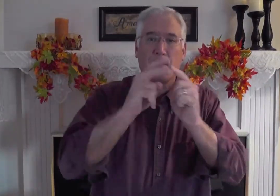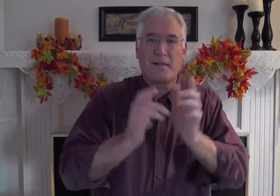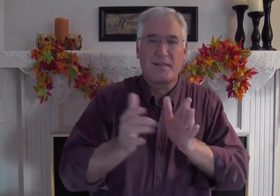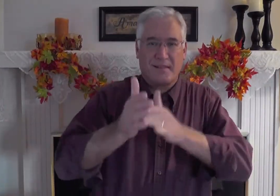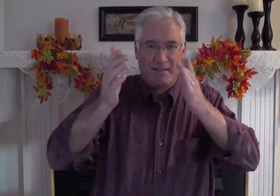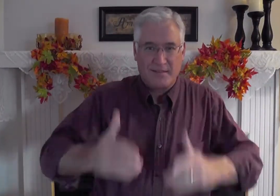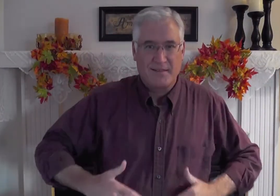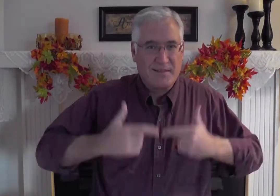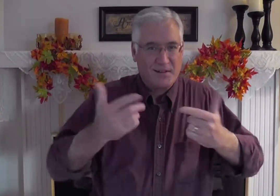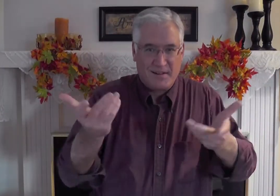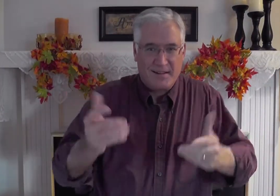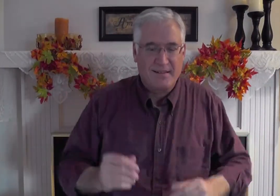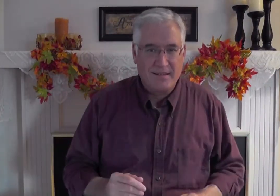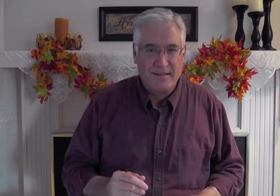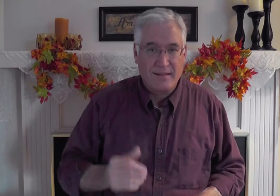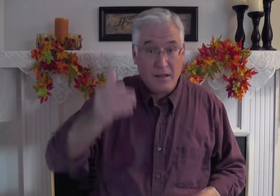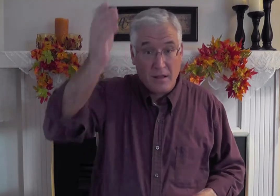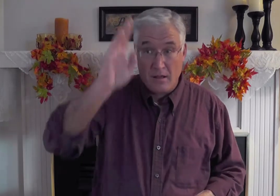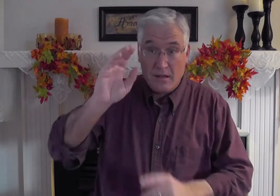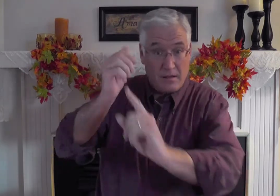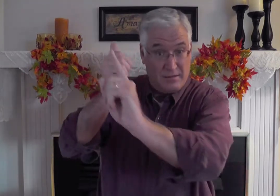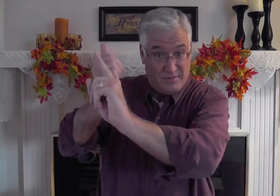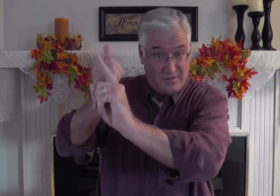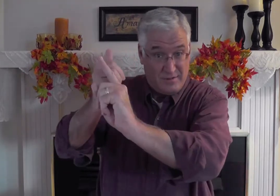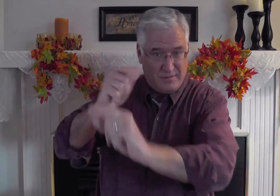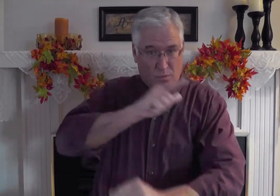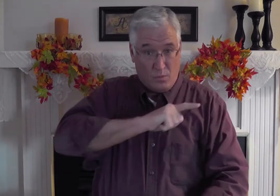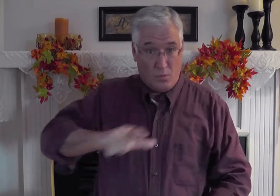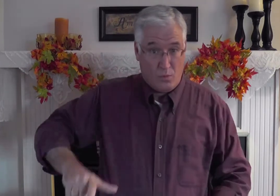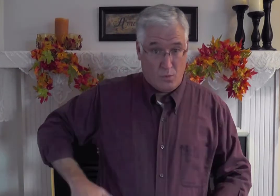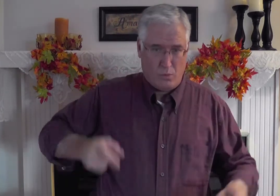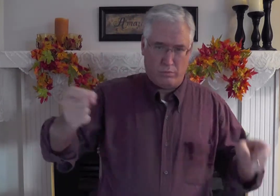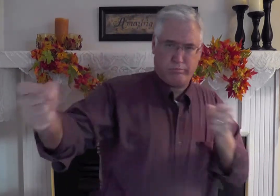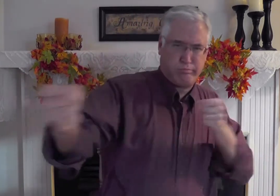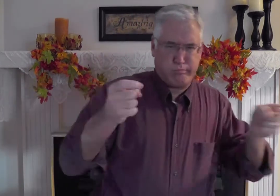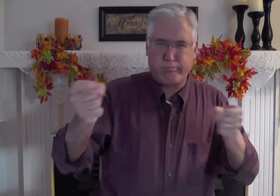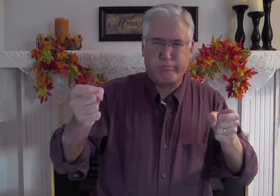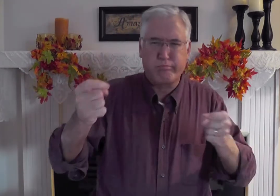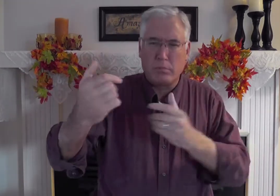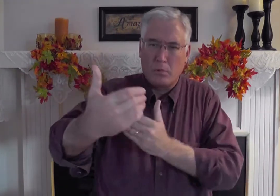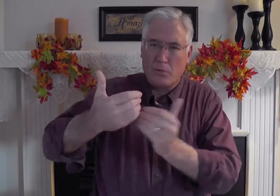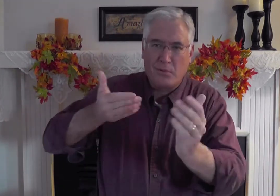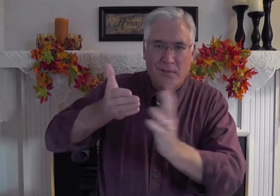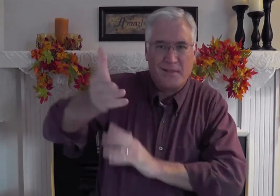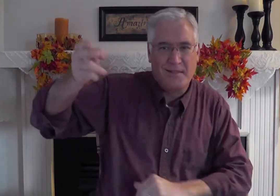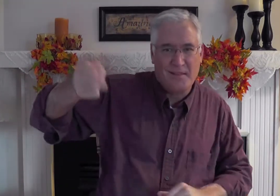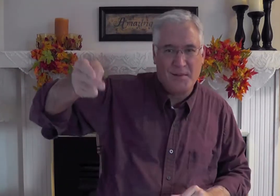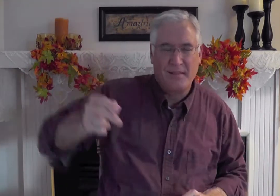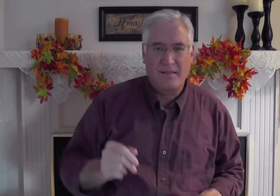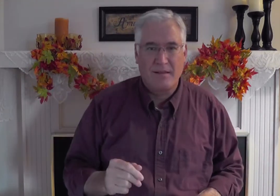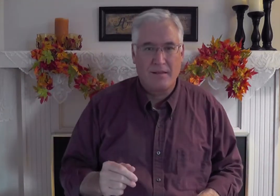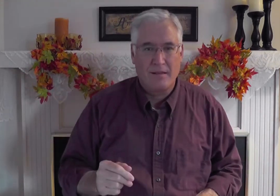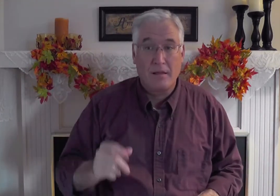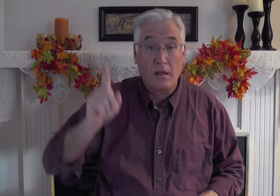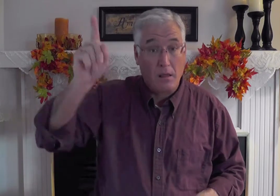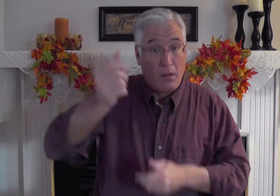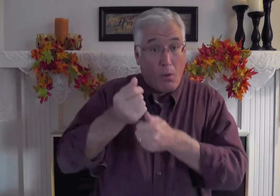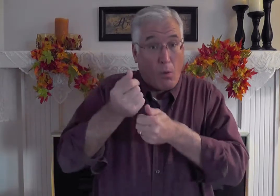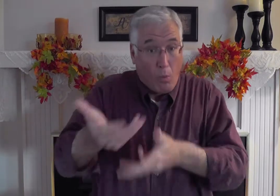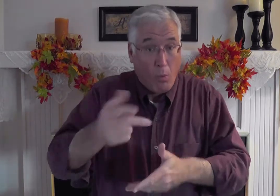Now let's apply this to our Christian life. God himself, the Lord, he is sovereign throughout